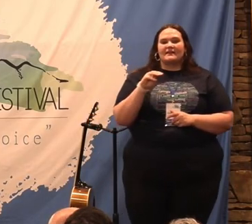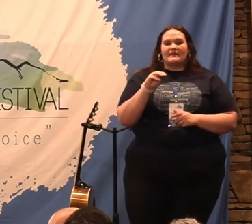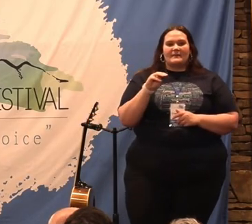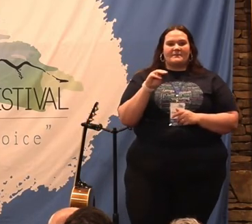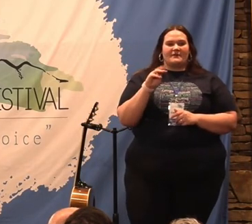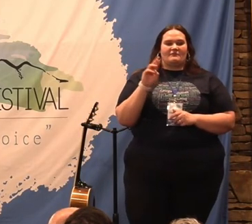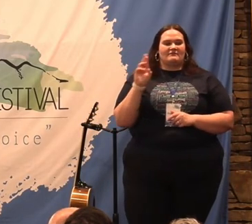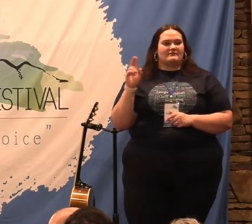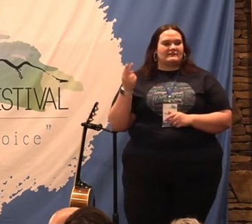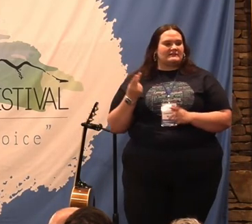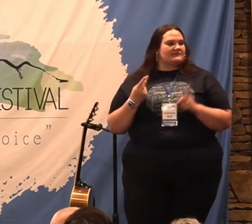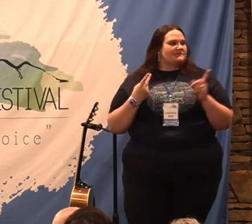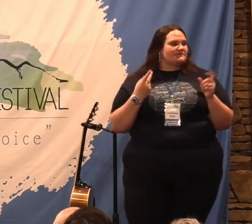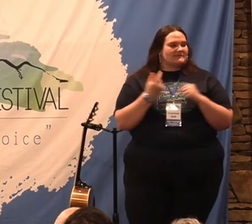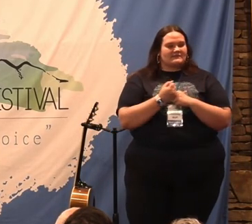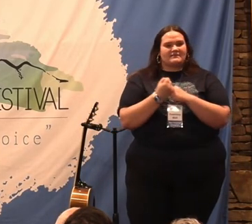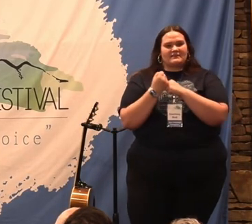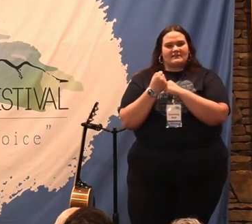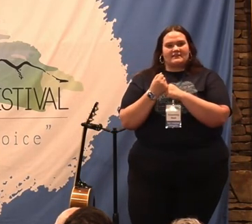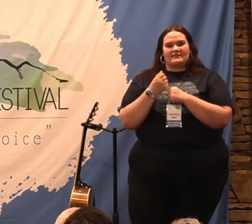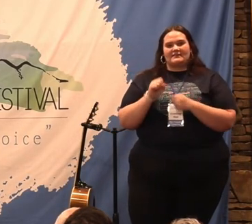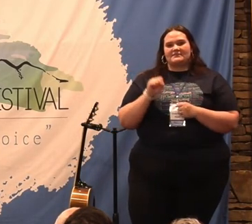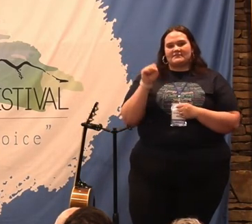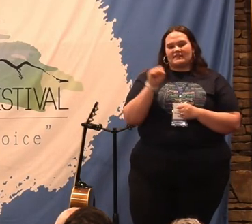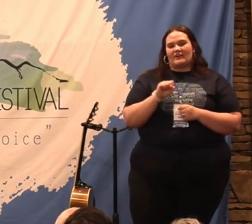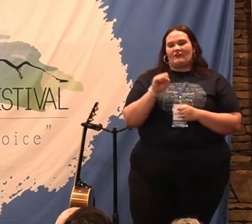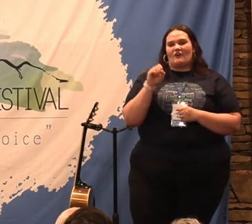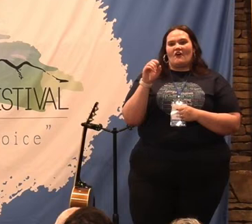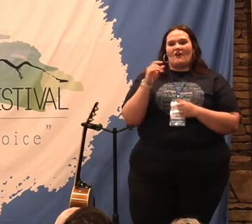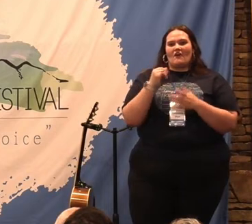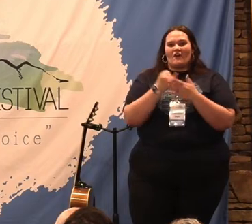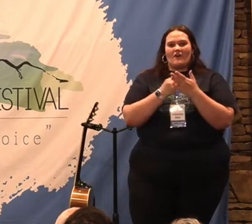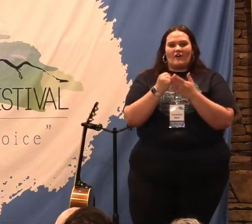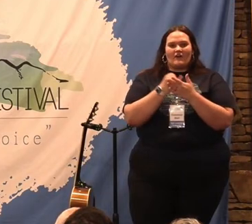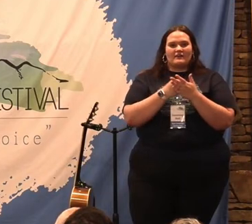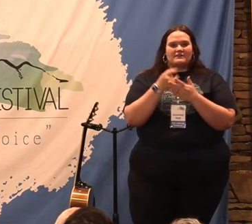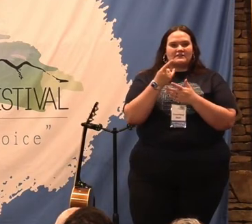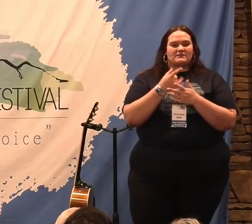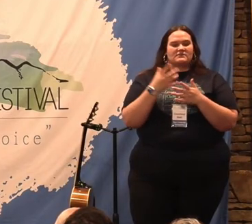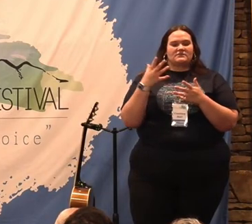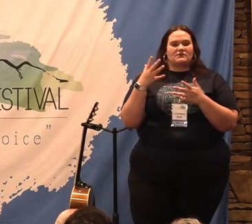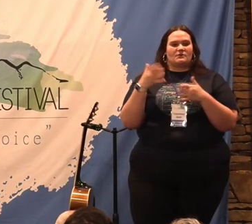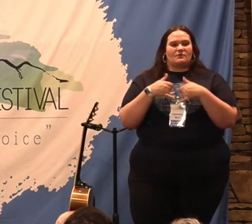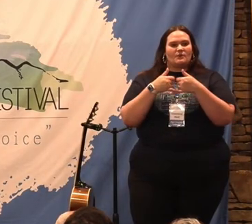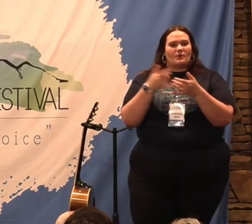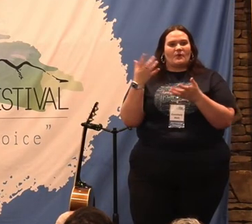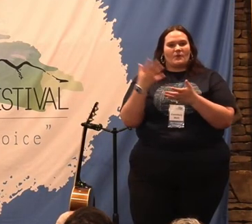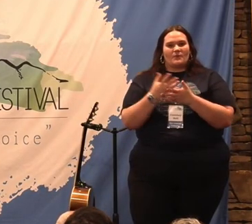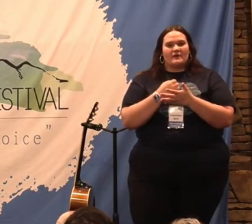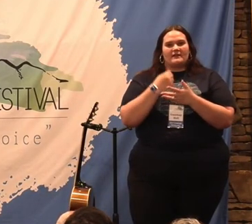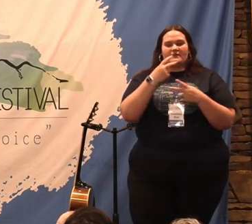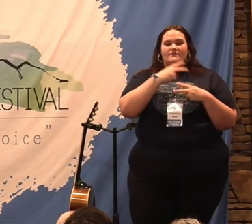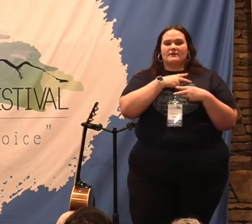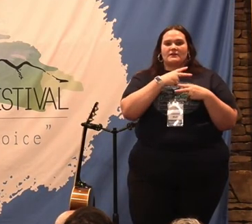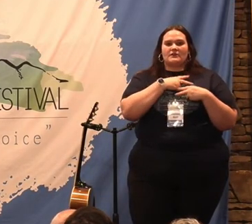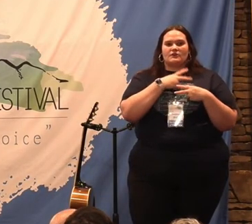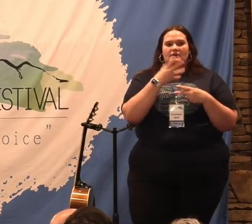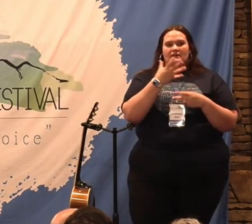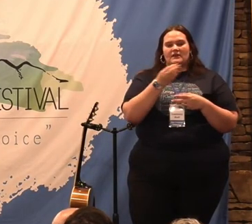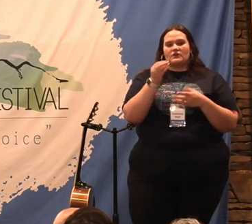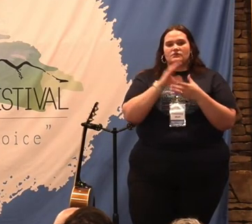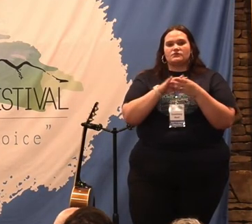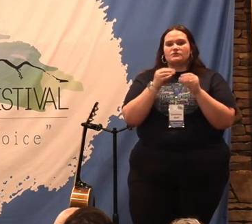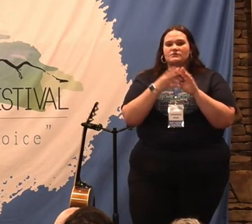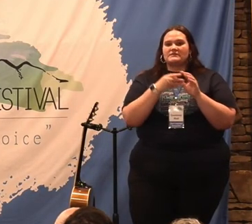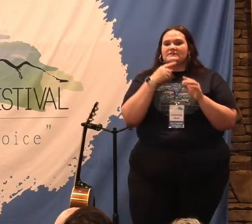by South Arts and Greg and Gail Boots. He's an award-winning veteran songwriter and storyteller whose voice is